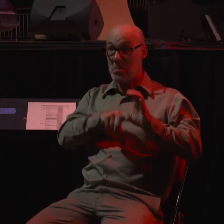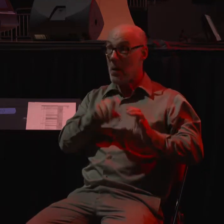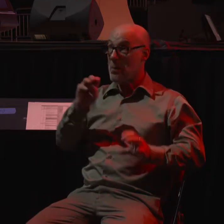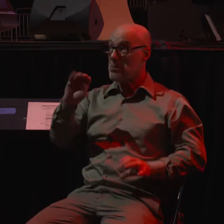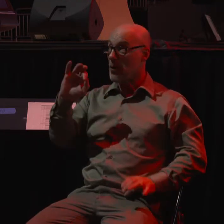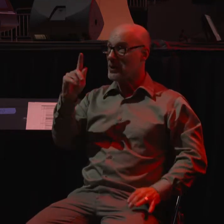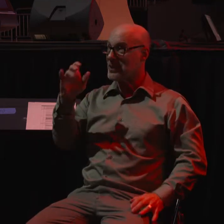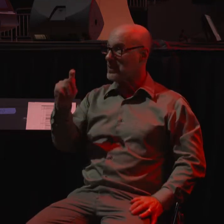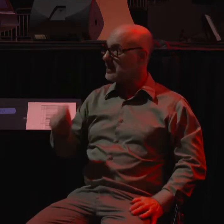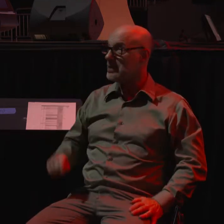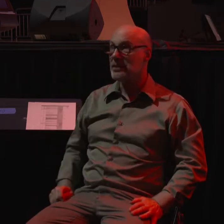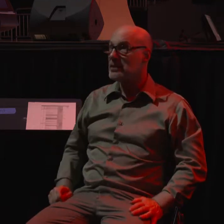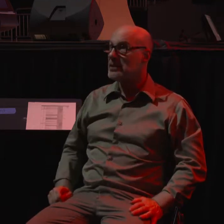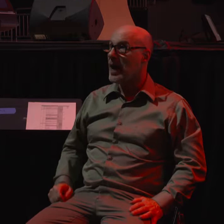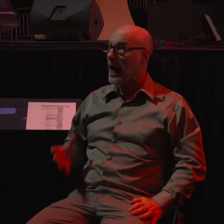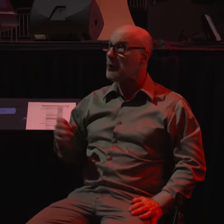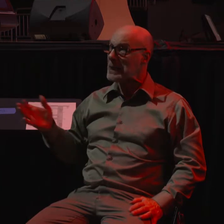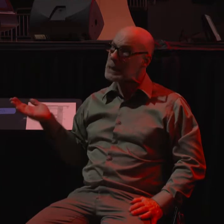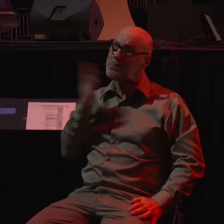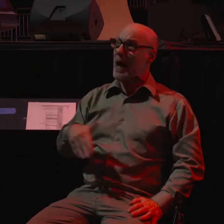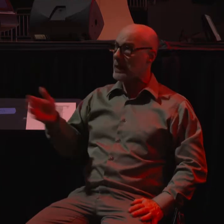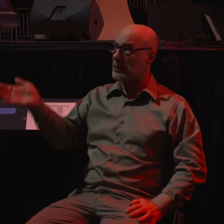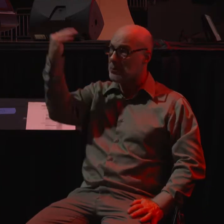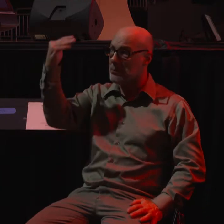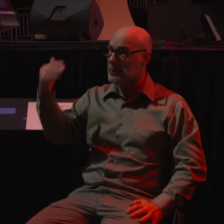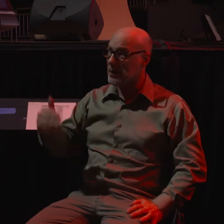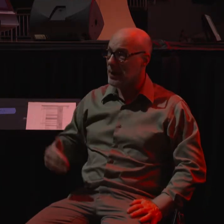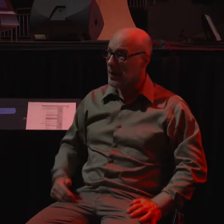I just want to smack them.